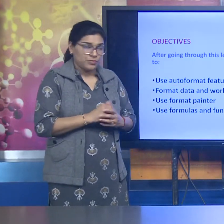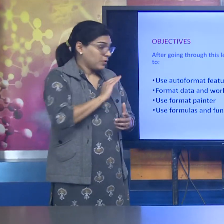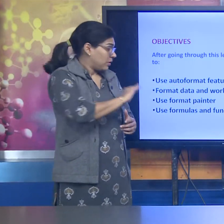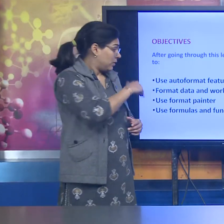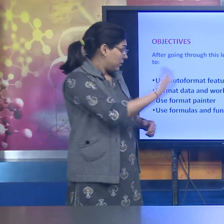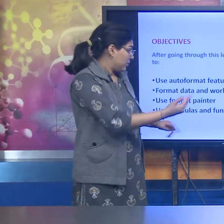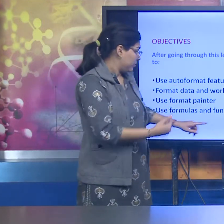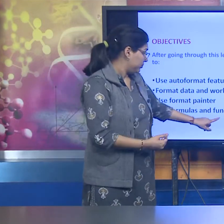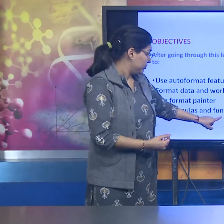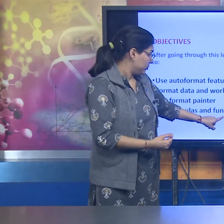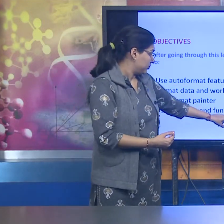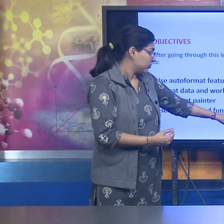functions.